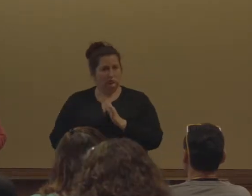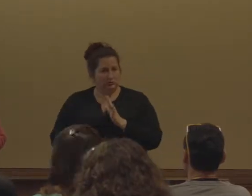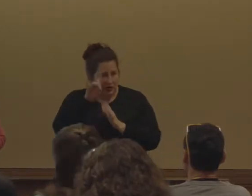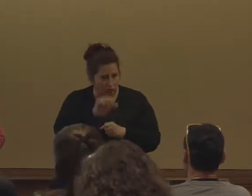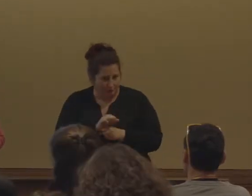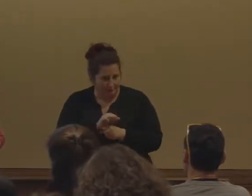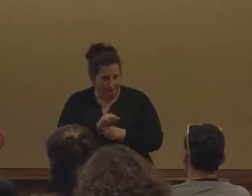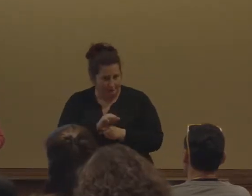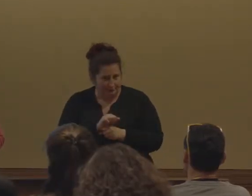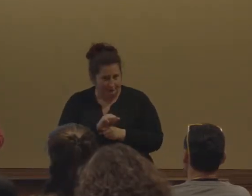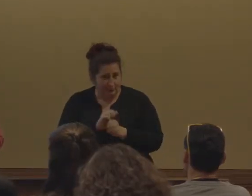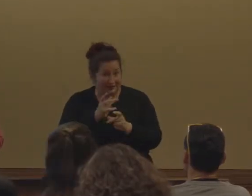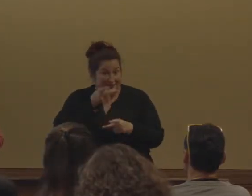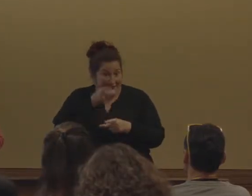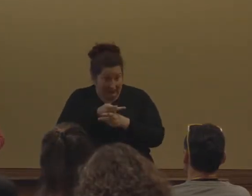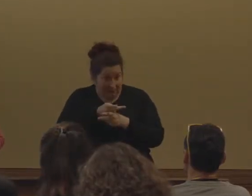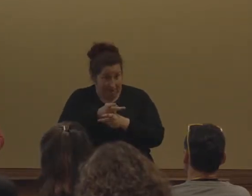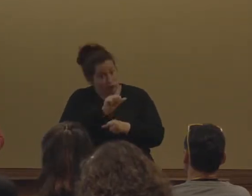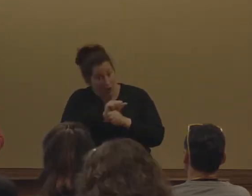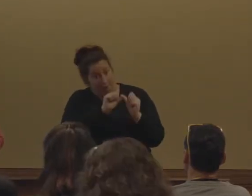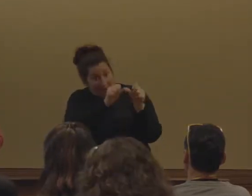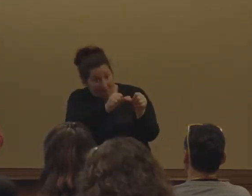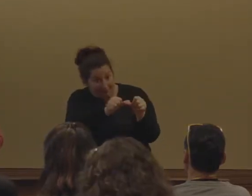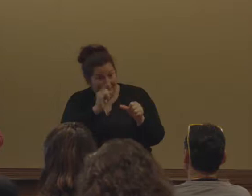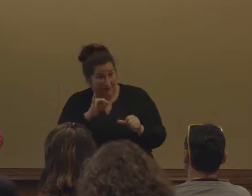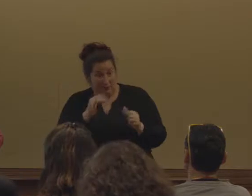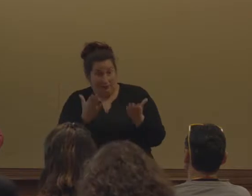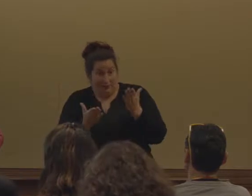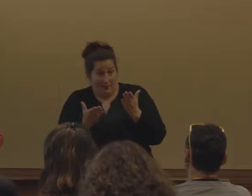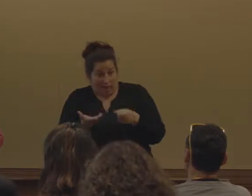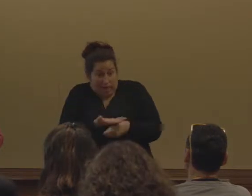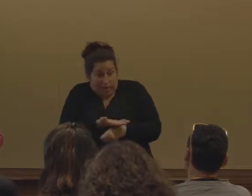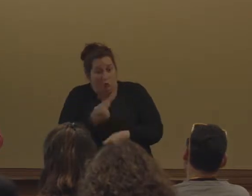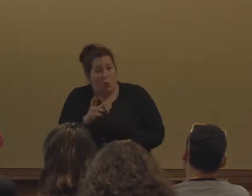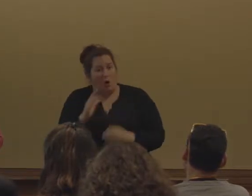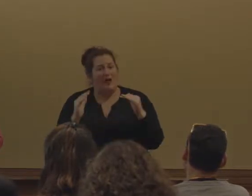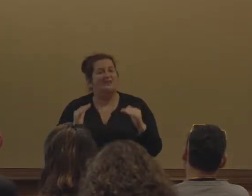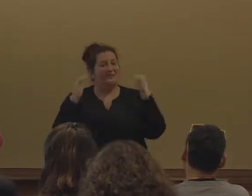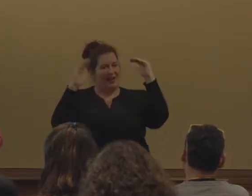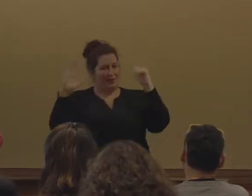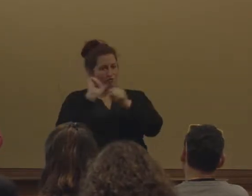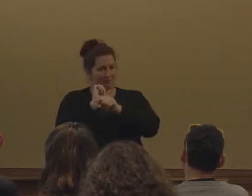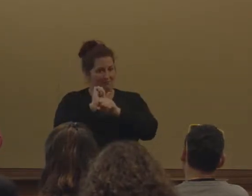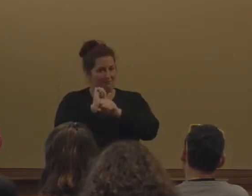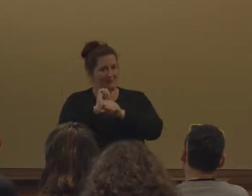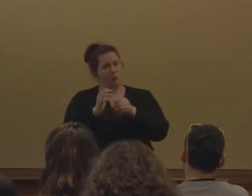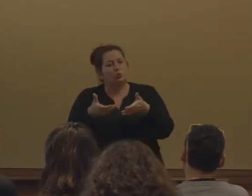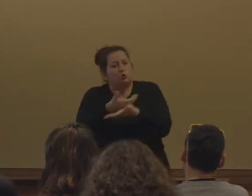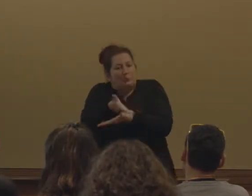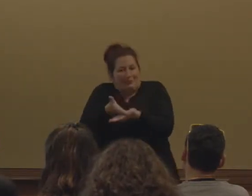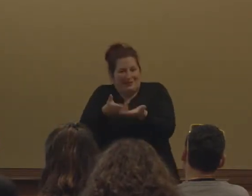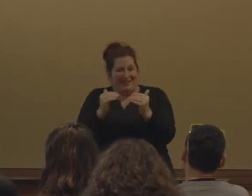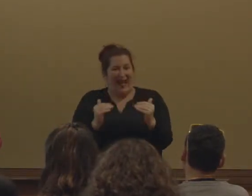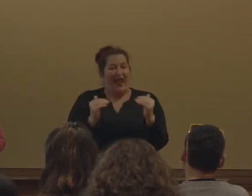job, maybe keep their job if they're having a risk of losing it, or even advance in their job. And that's a new piece,